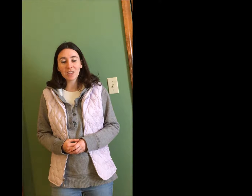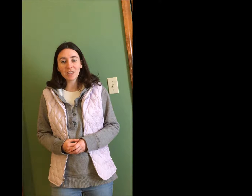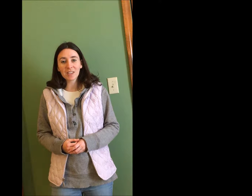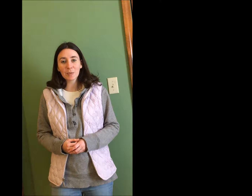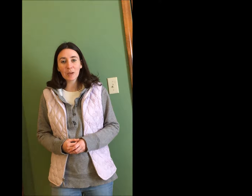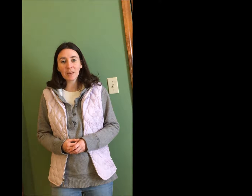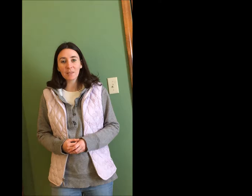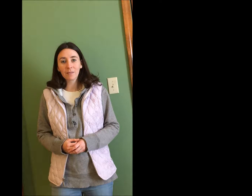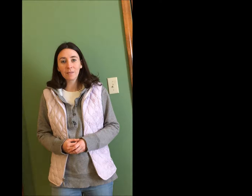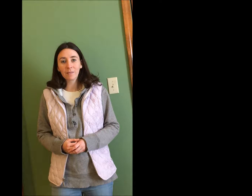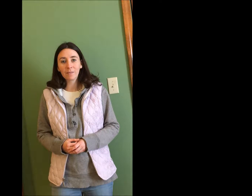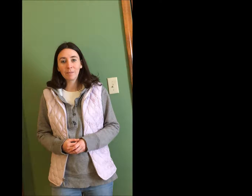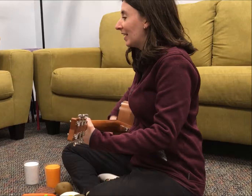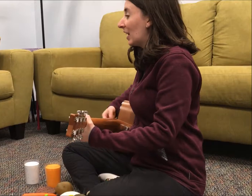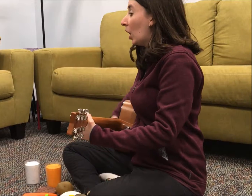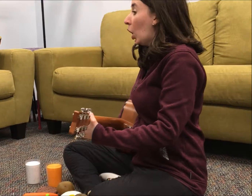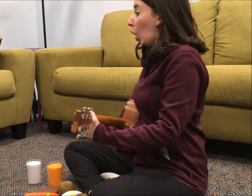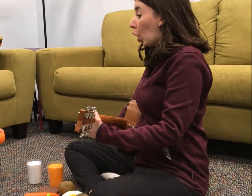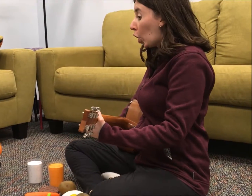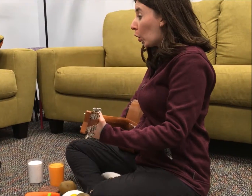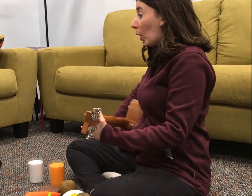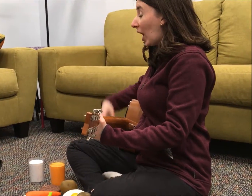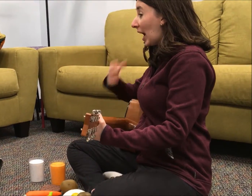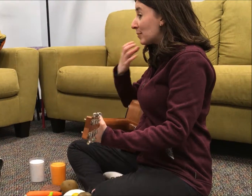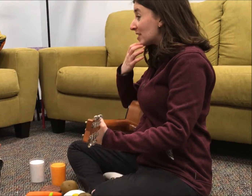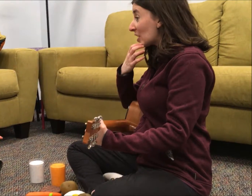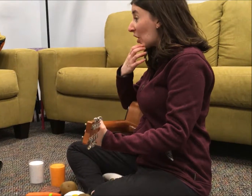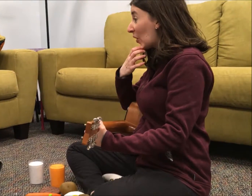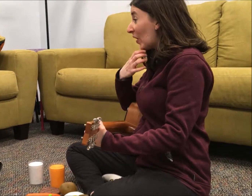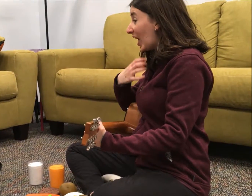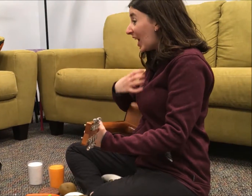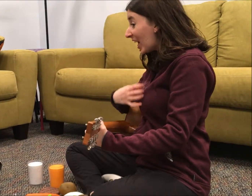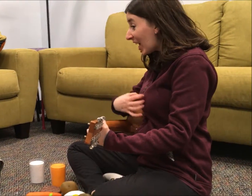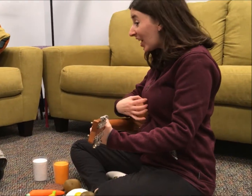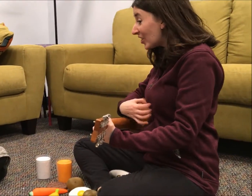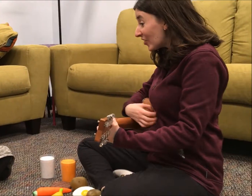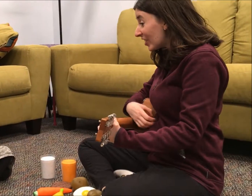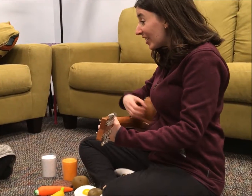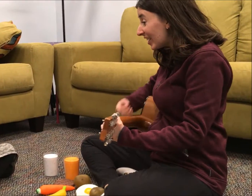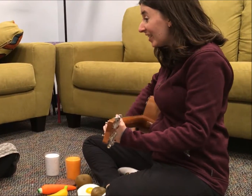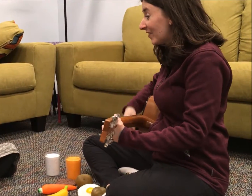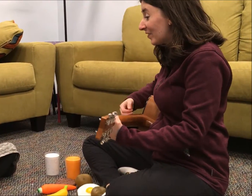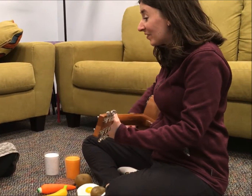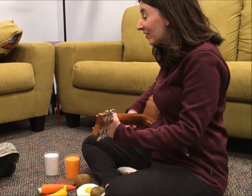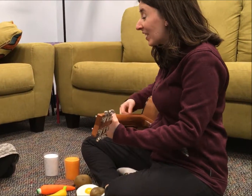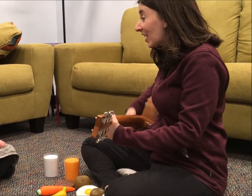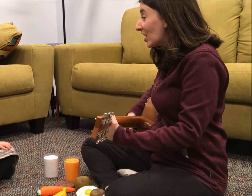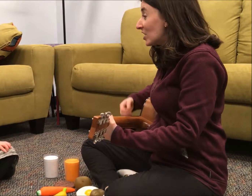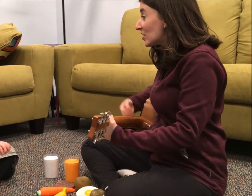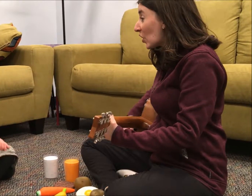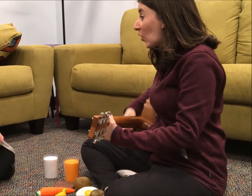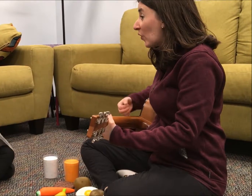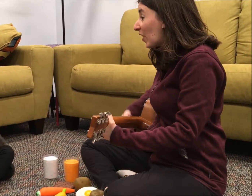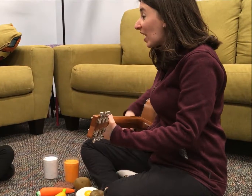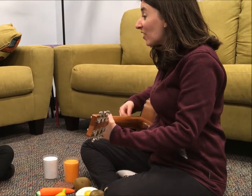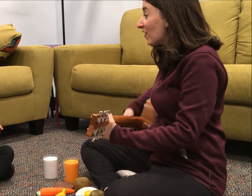sessions this week. Oh, I'm so hungry, so very,